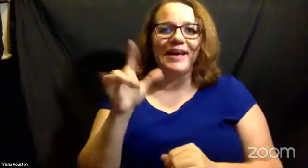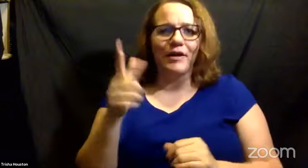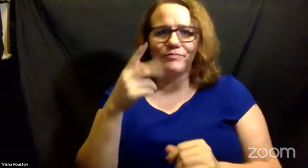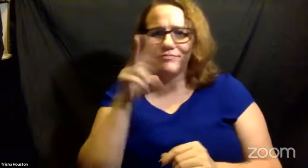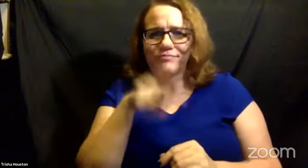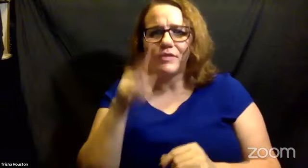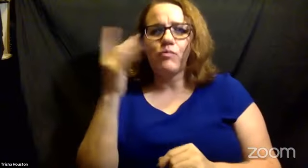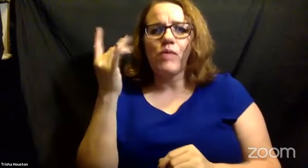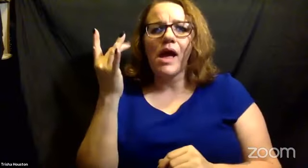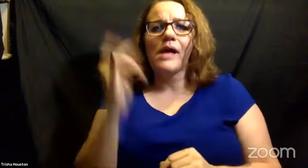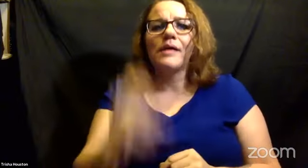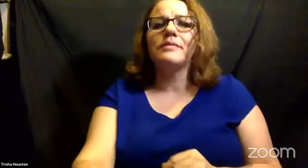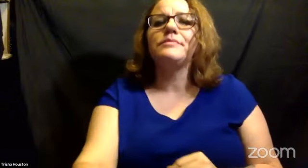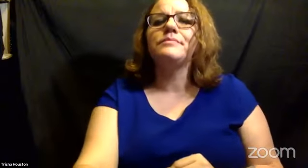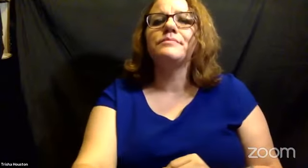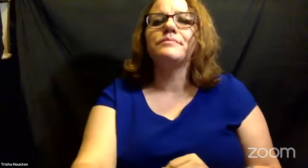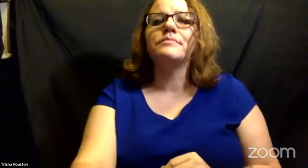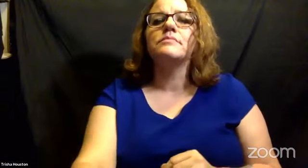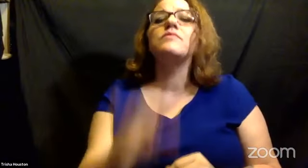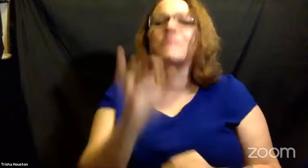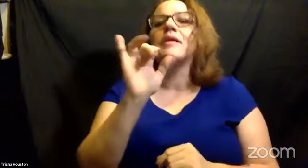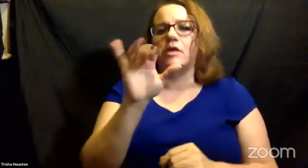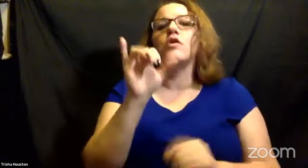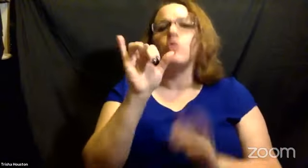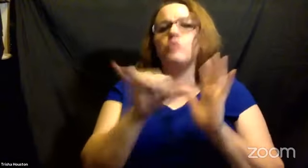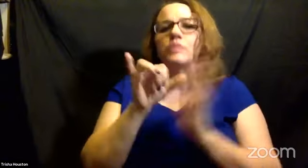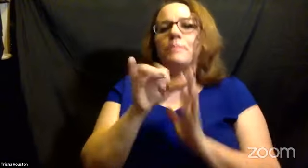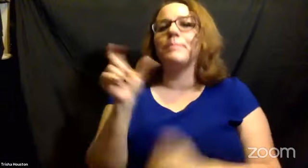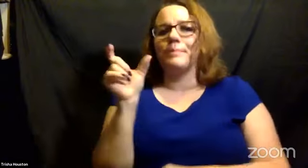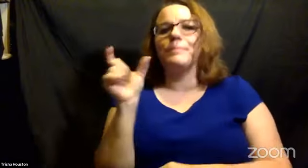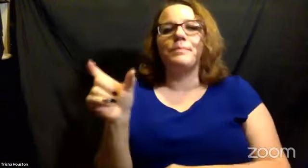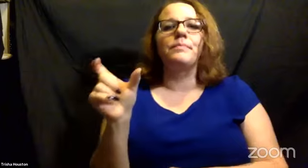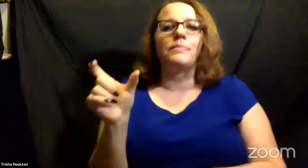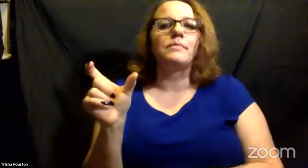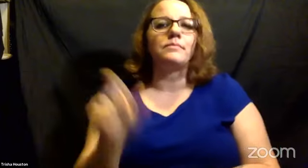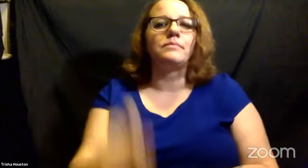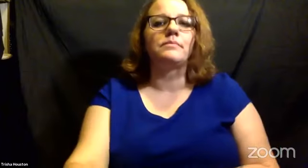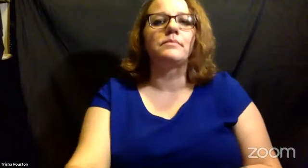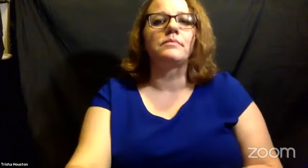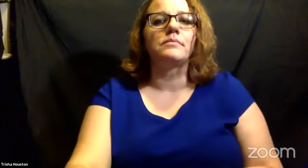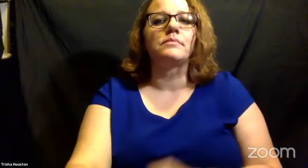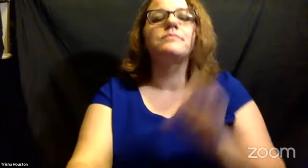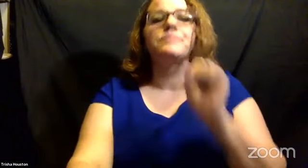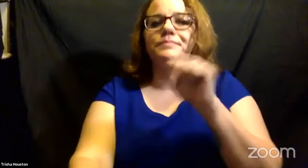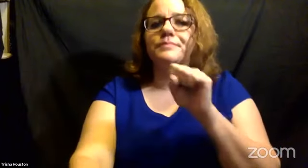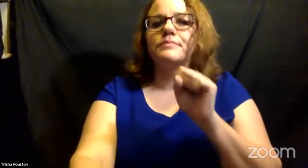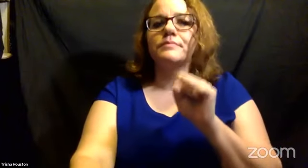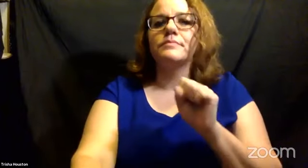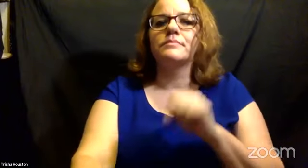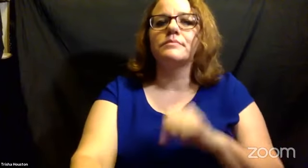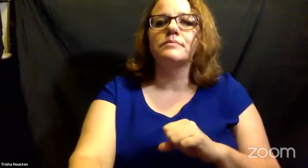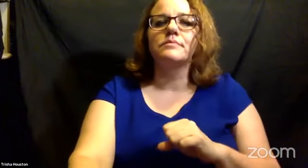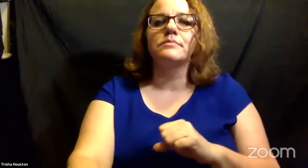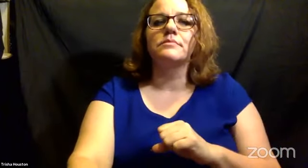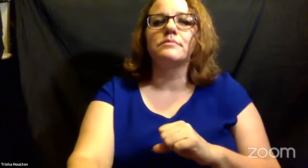And Trisha said we will check on that and see why it's not working for YouTube. Sure,